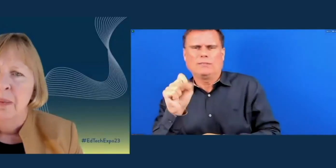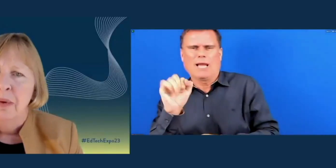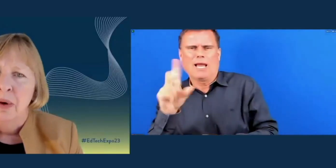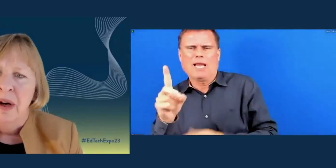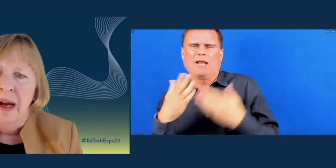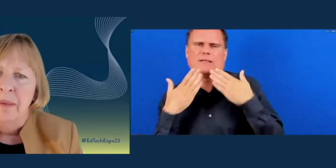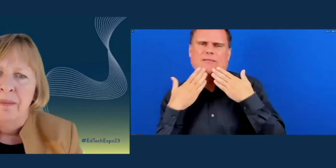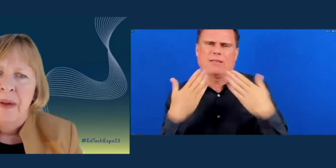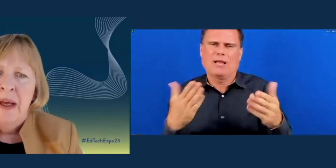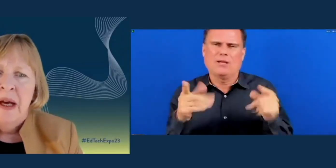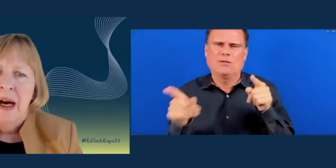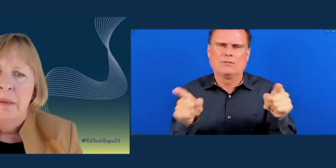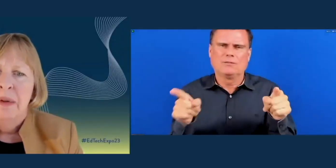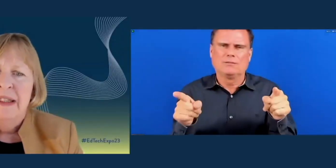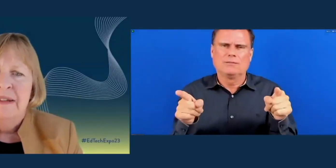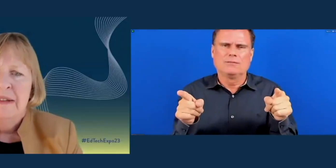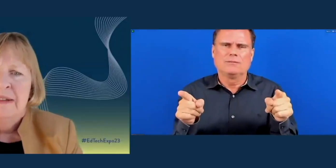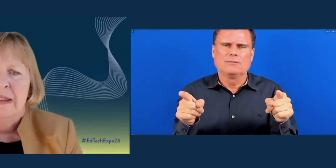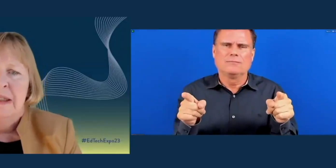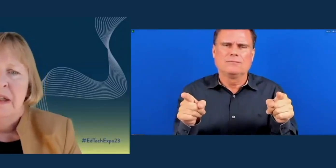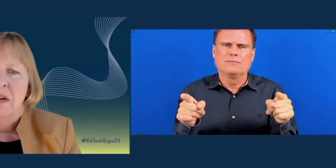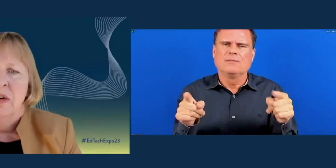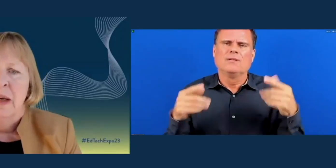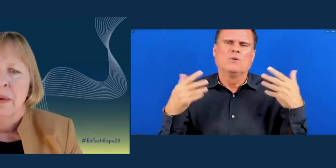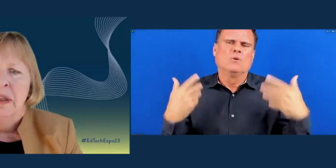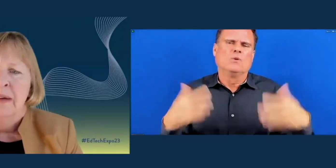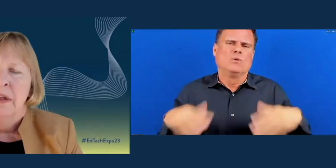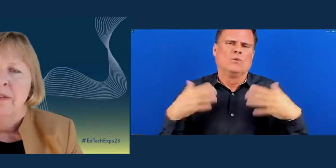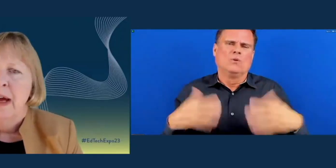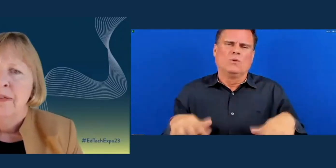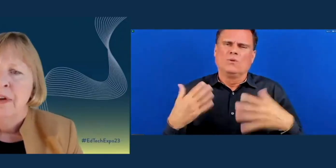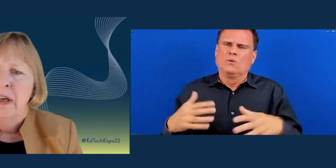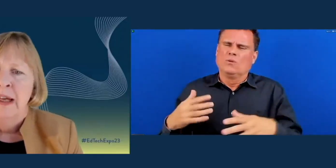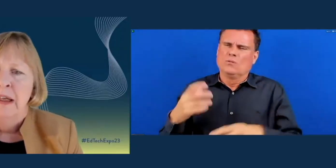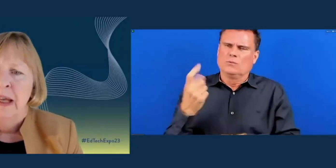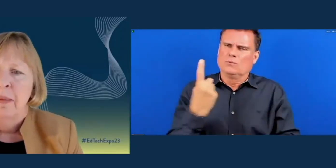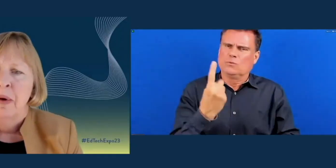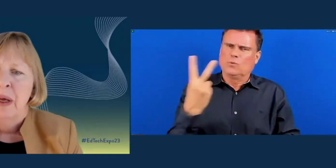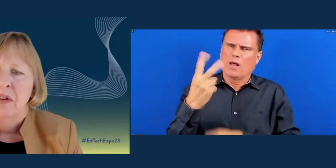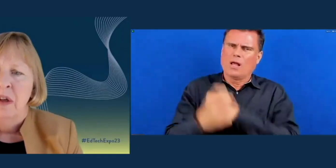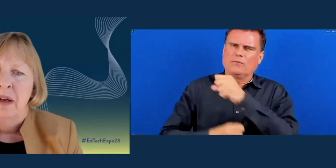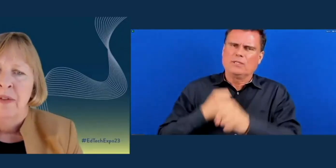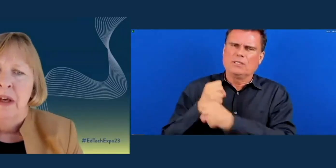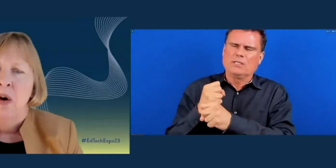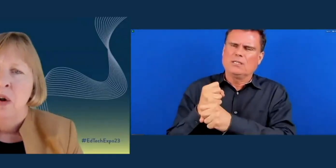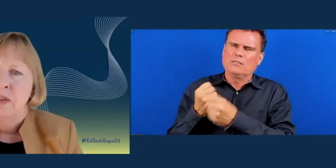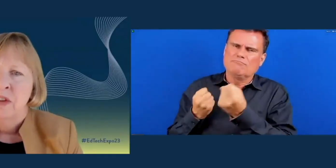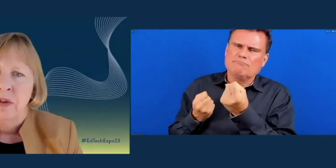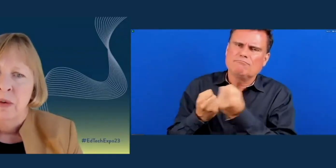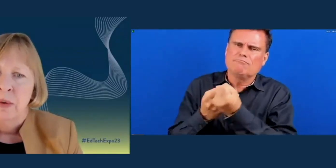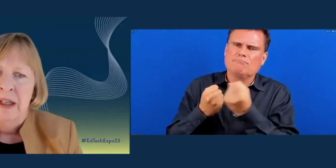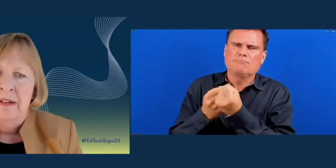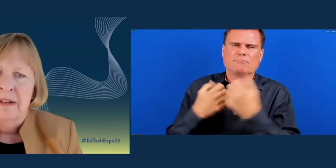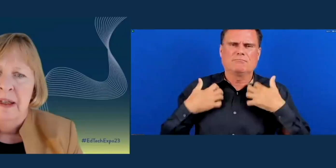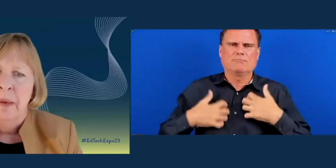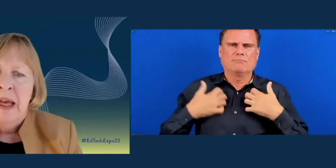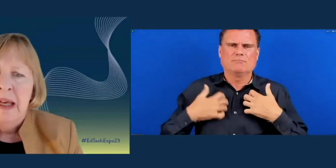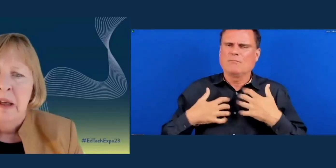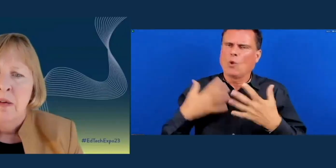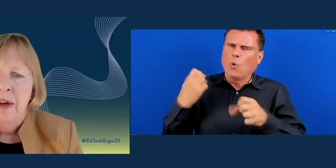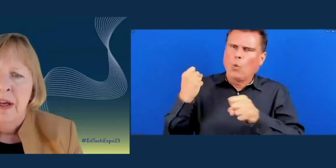unique program. I am pleased to see the incredible level of effort and collaboration of the All Children Reading